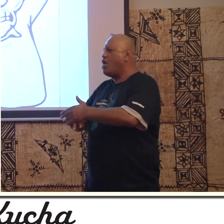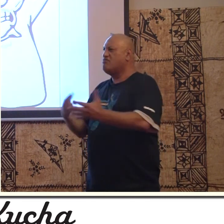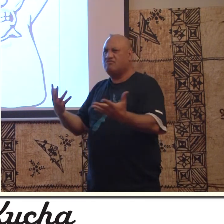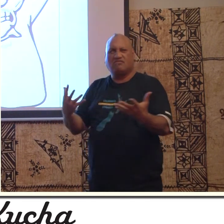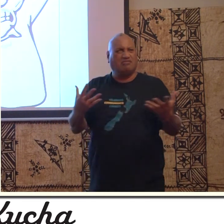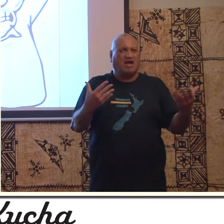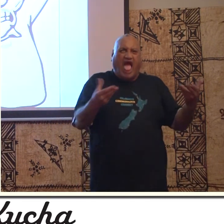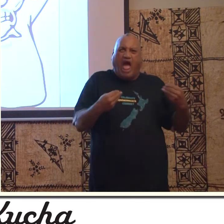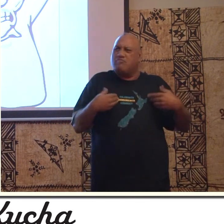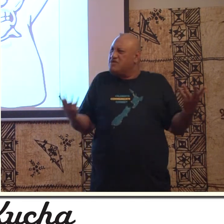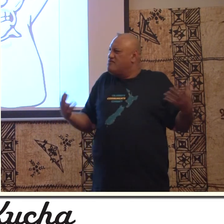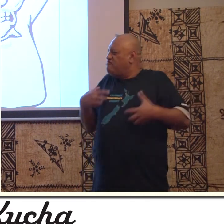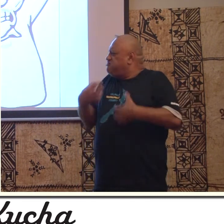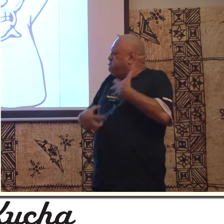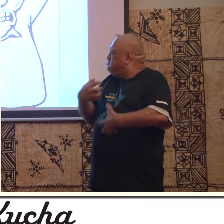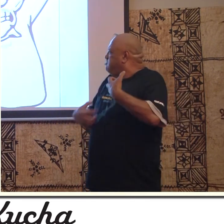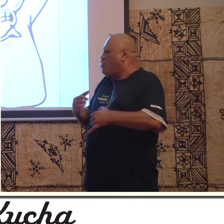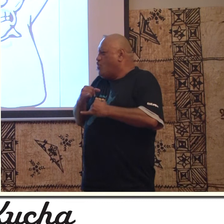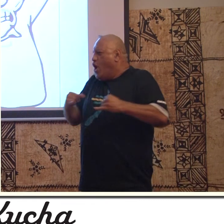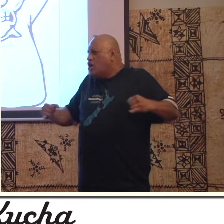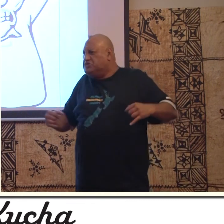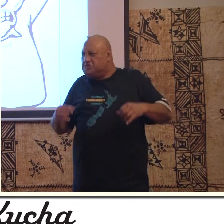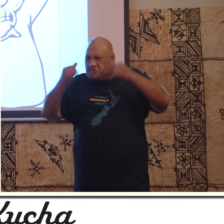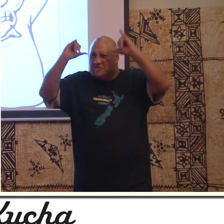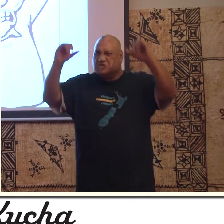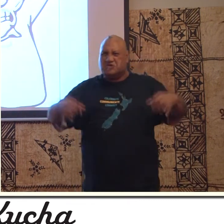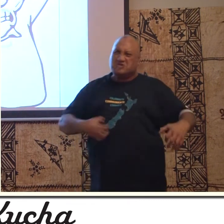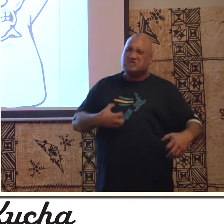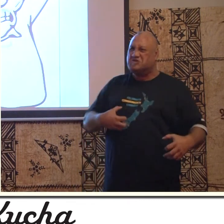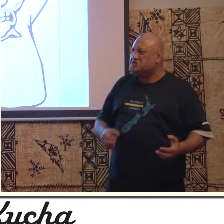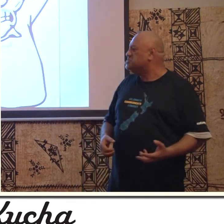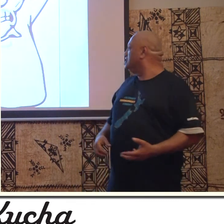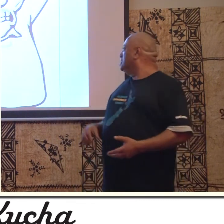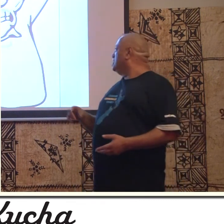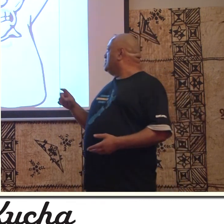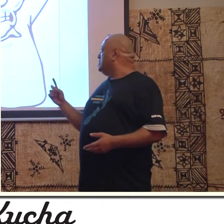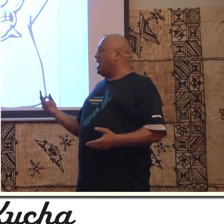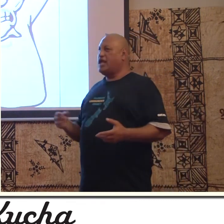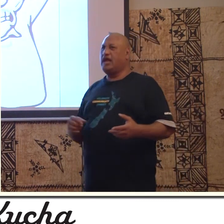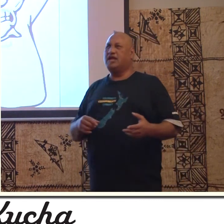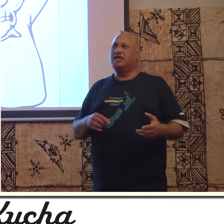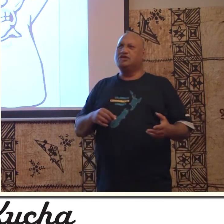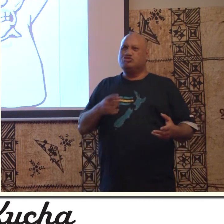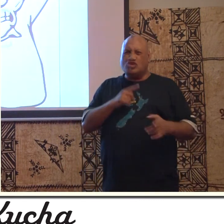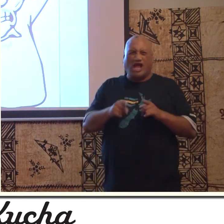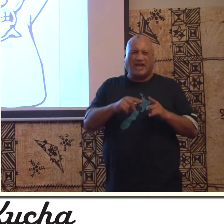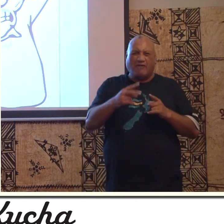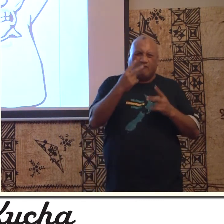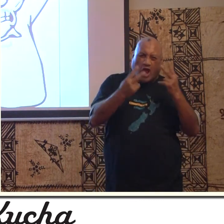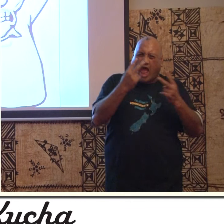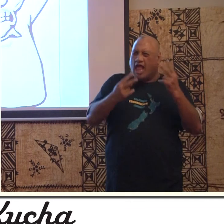what was going on. I was just blocked everywhere I'd go. Nobody would help me. Nobody would communicate with me. It just was